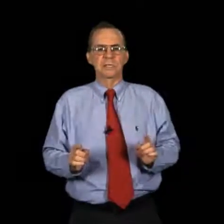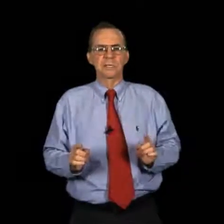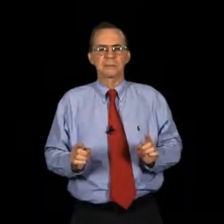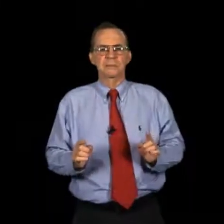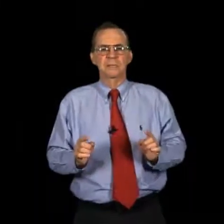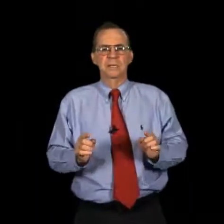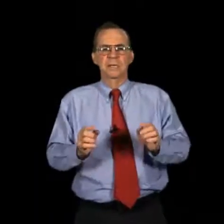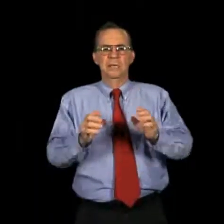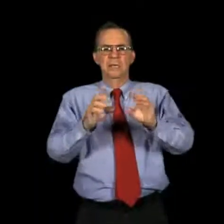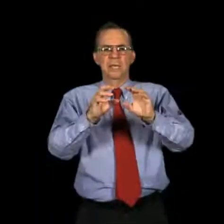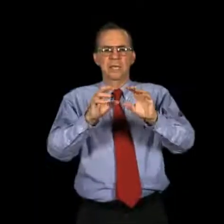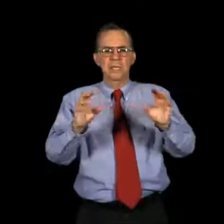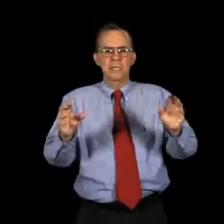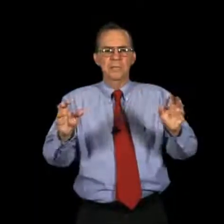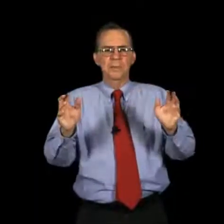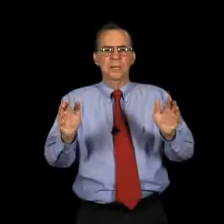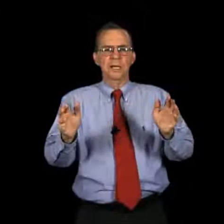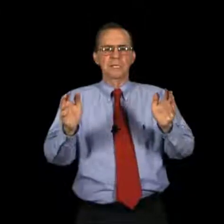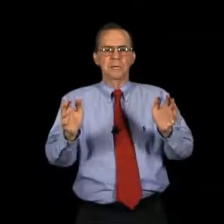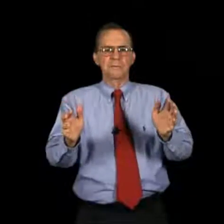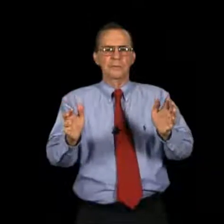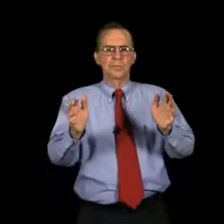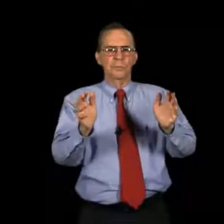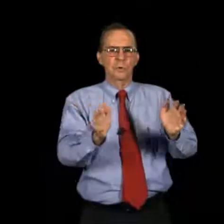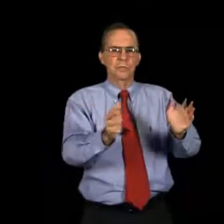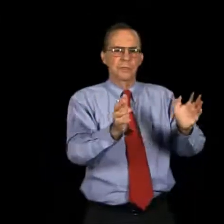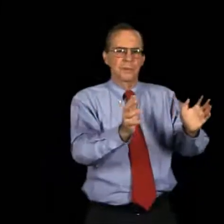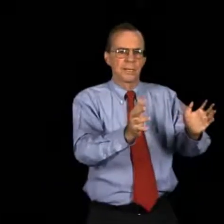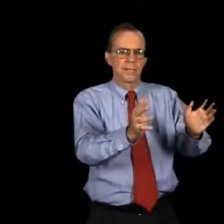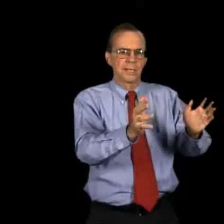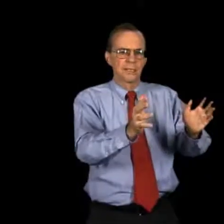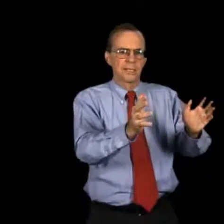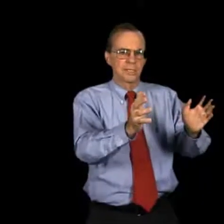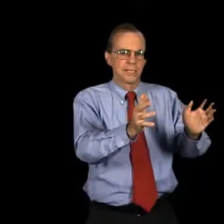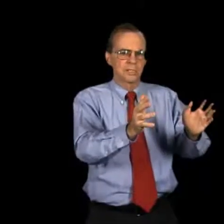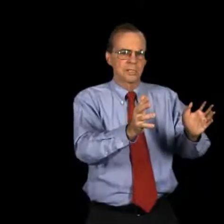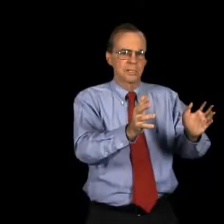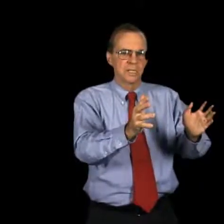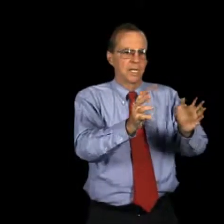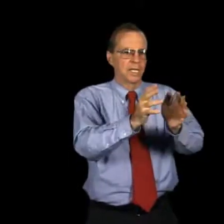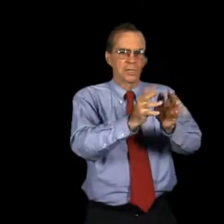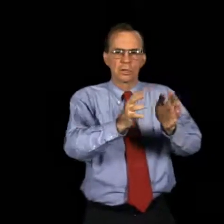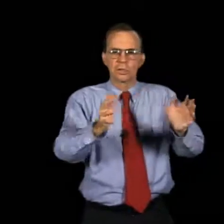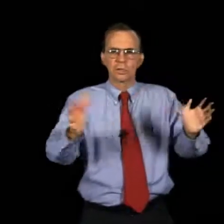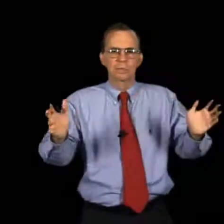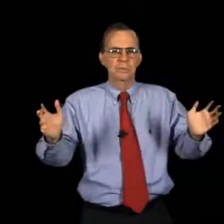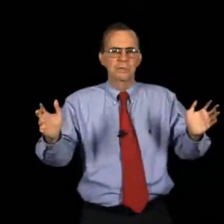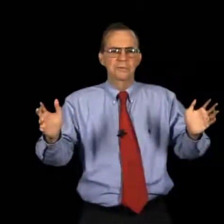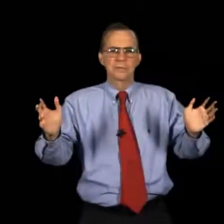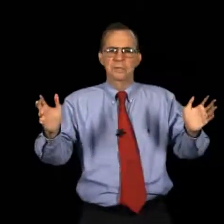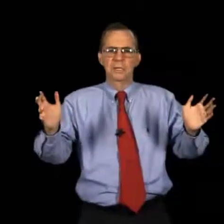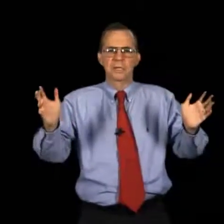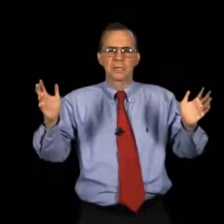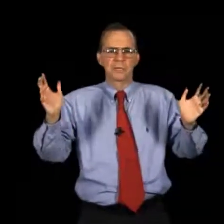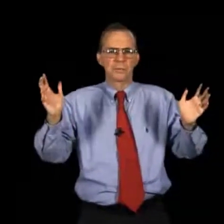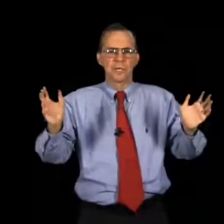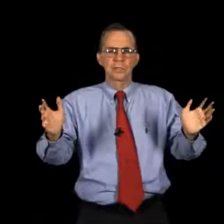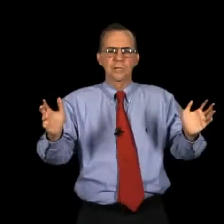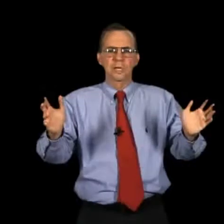criteria. Anytime the pot is offering you more than your pot odds against, as long as you believe if you make your hand